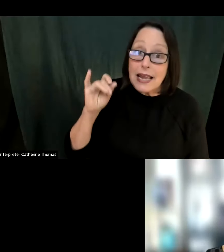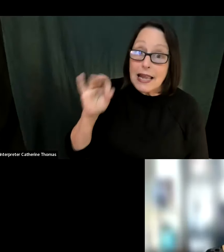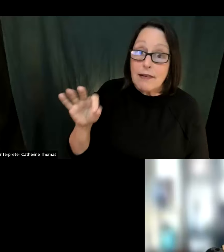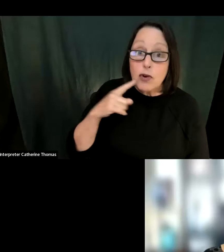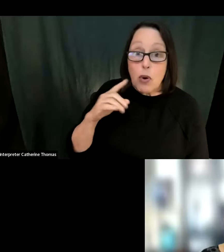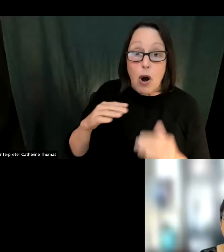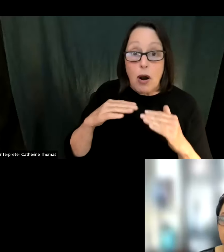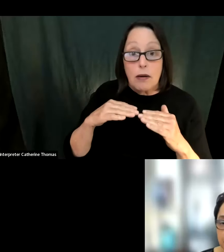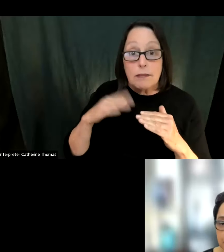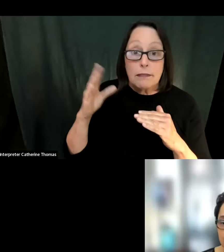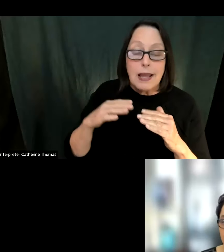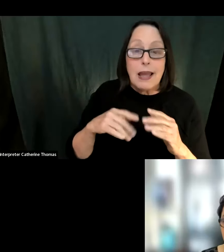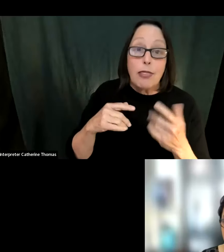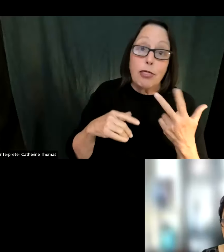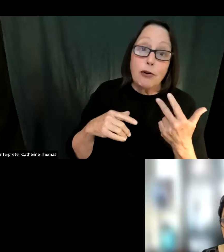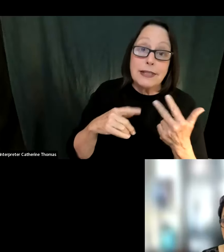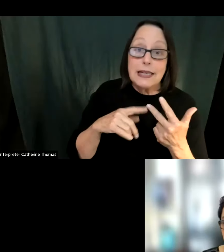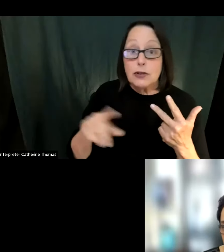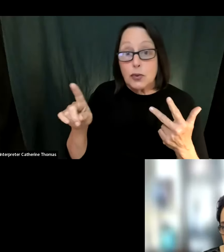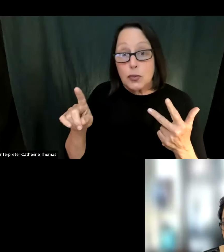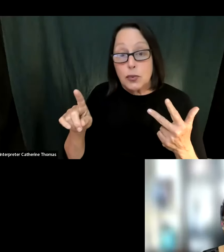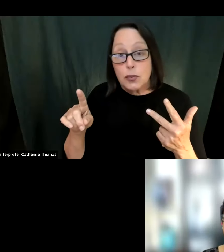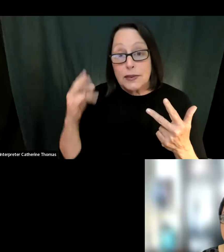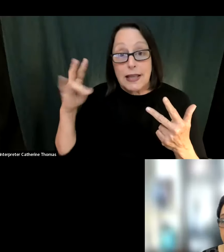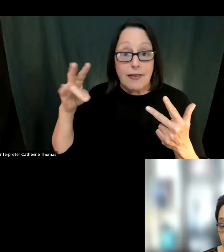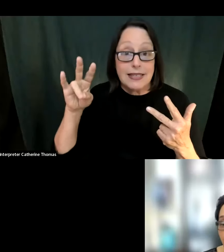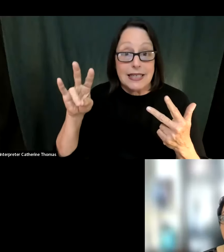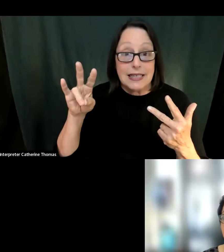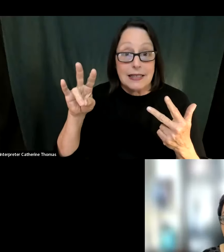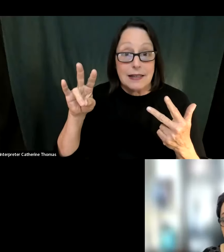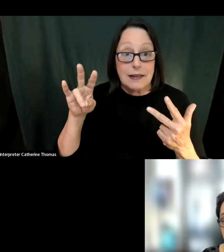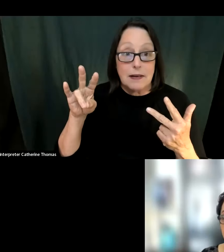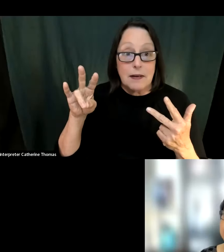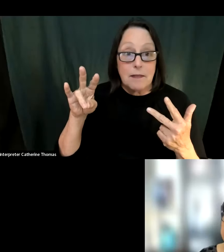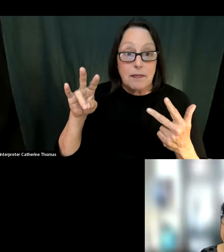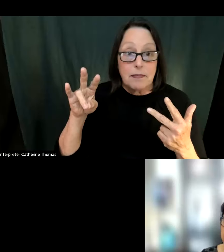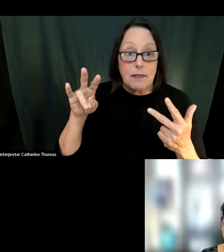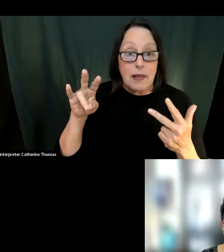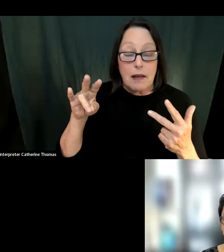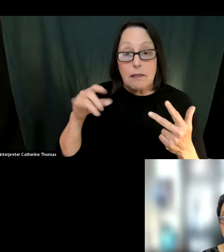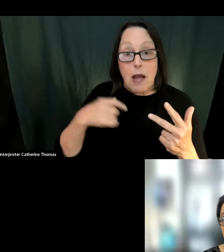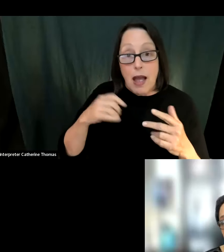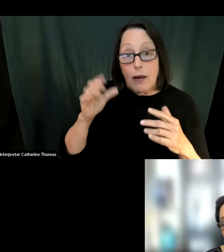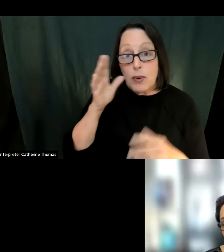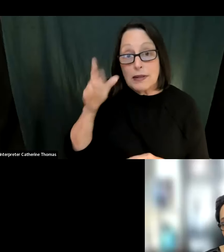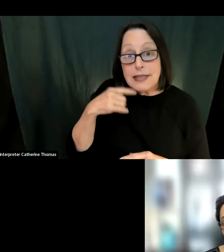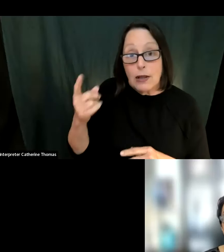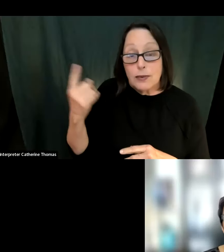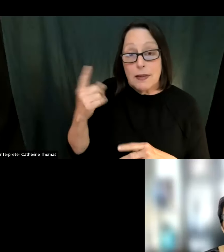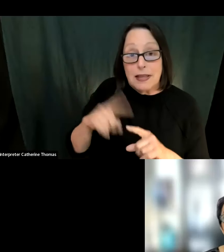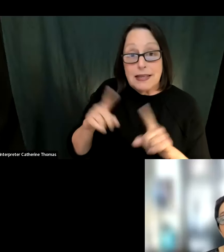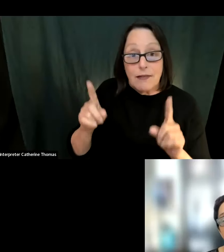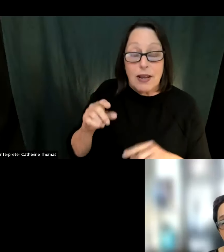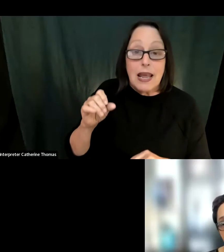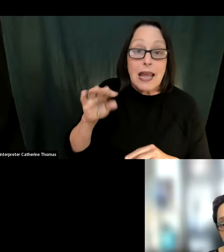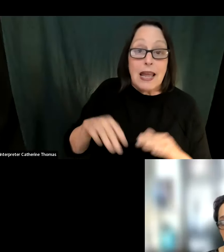below this age, if you're between 13 and 17, I would tell you something different. If you're below 12,